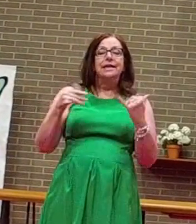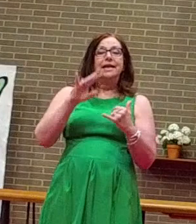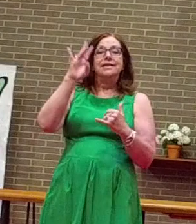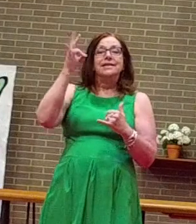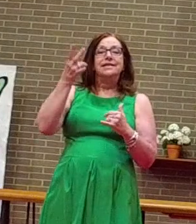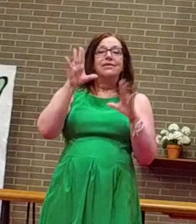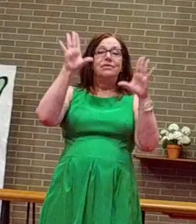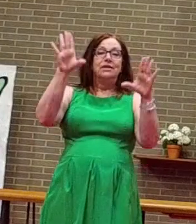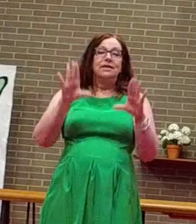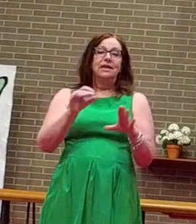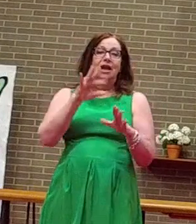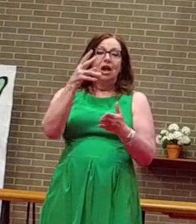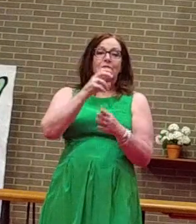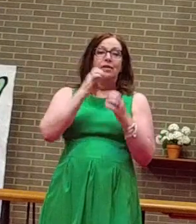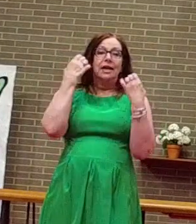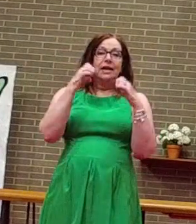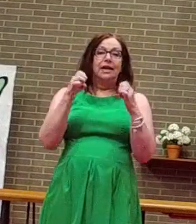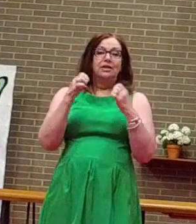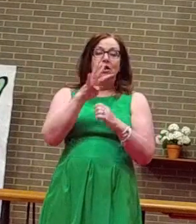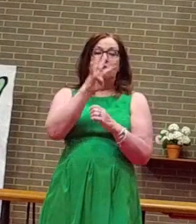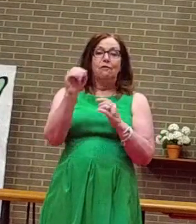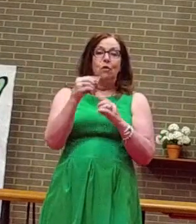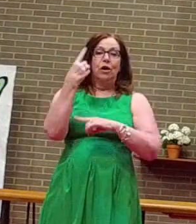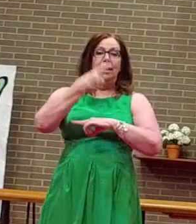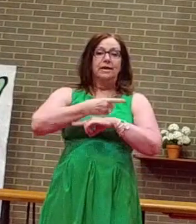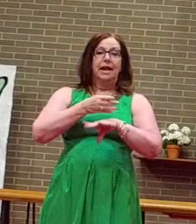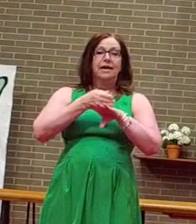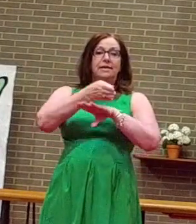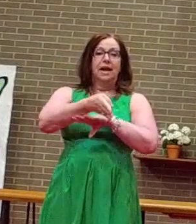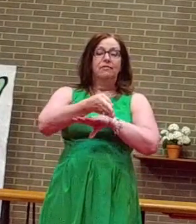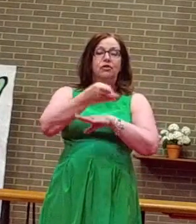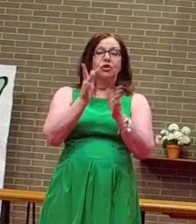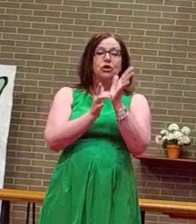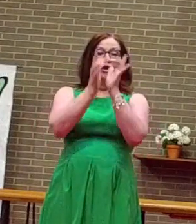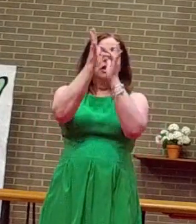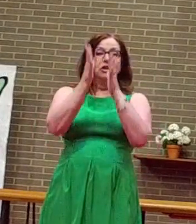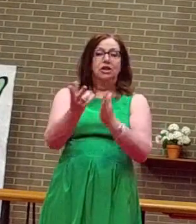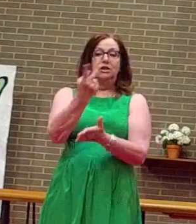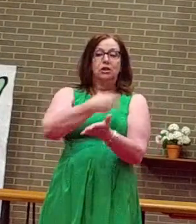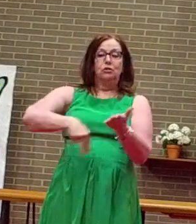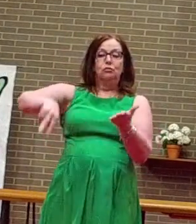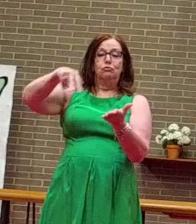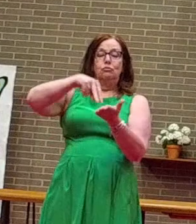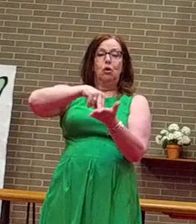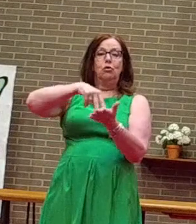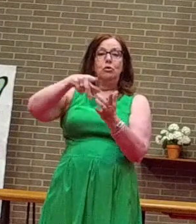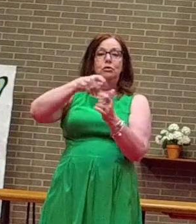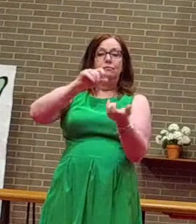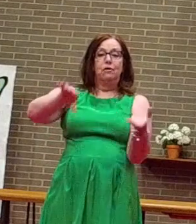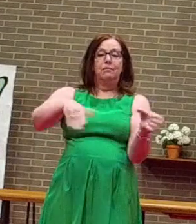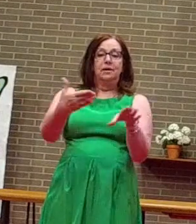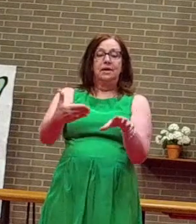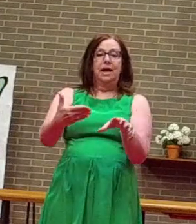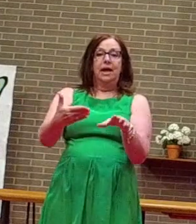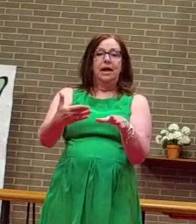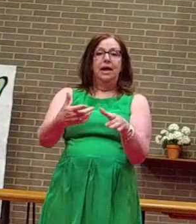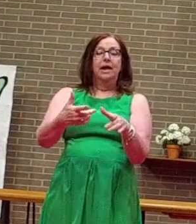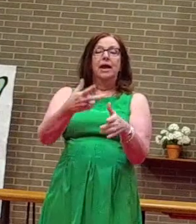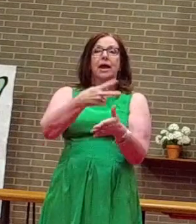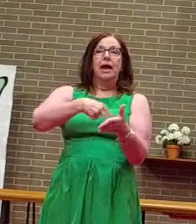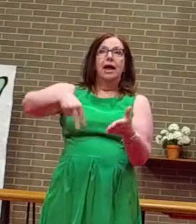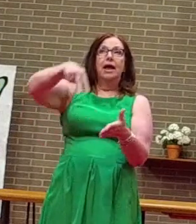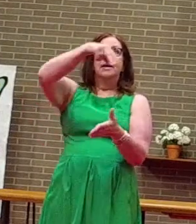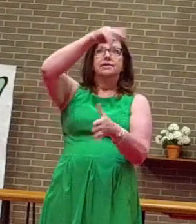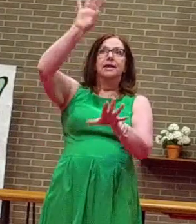of Easter, 40 days after Jesus rose from the dead, he ascended into heaven. That would have been